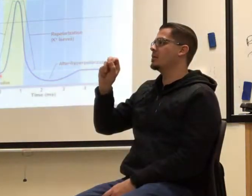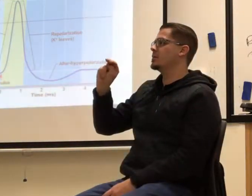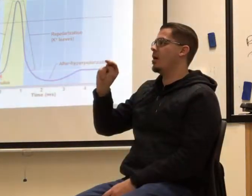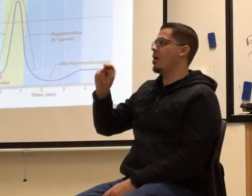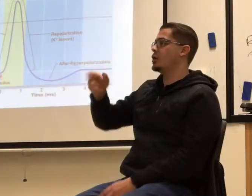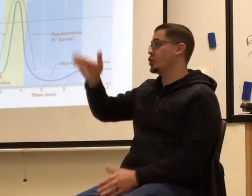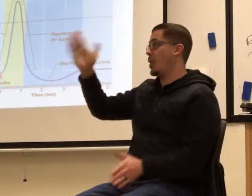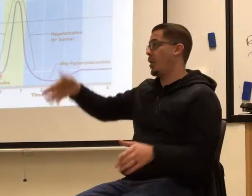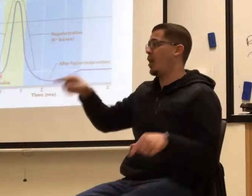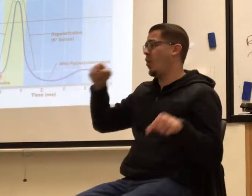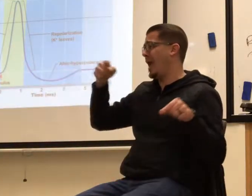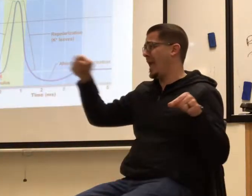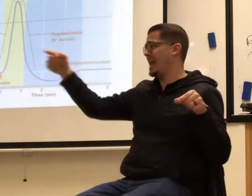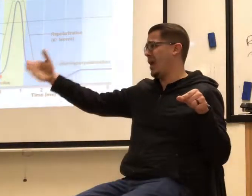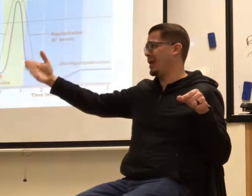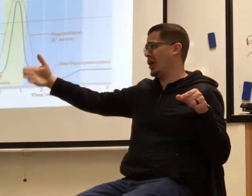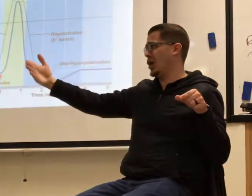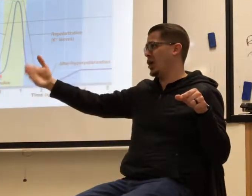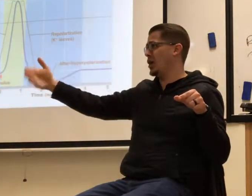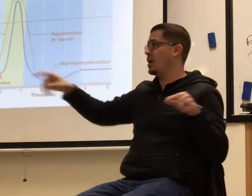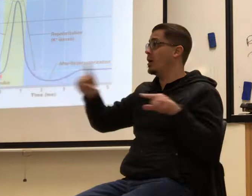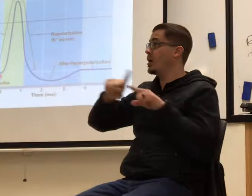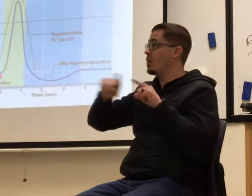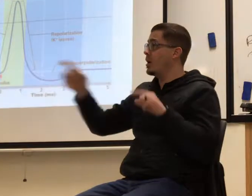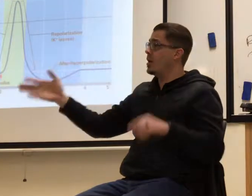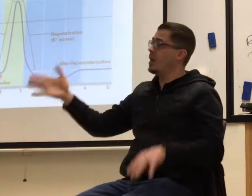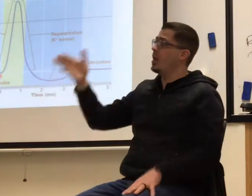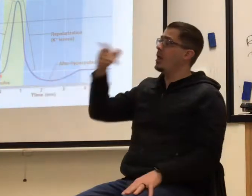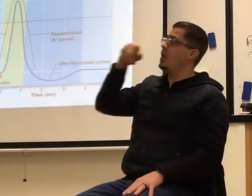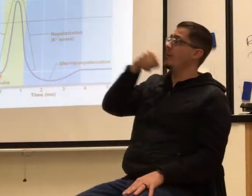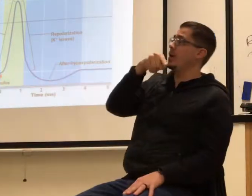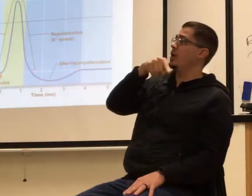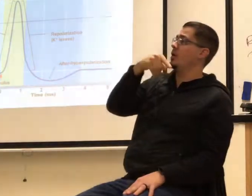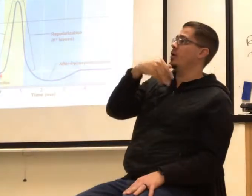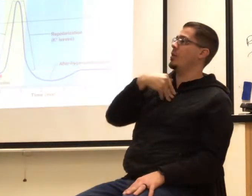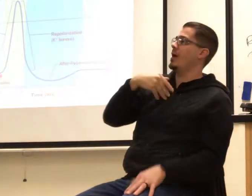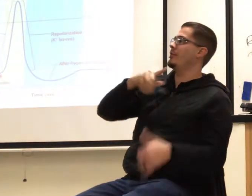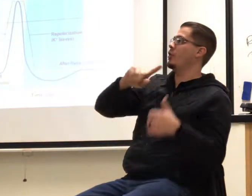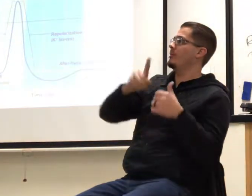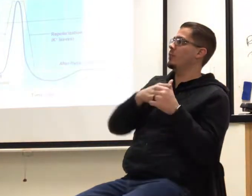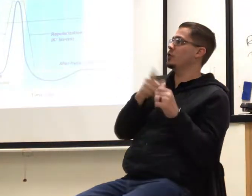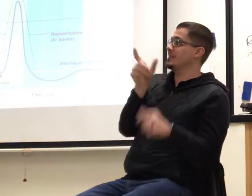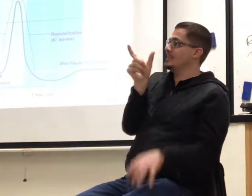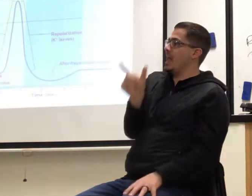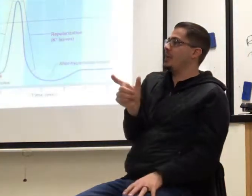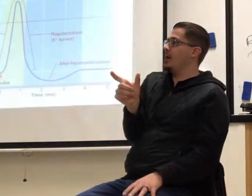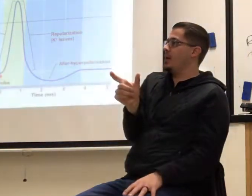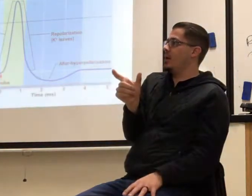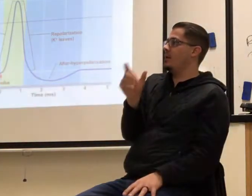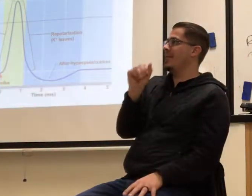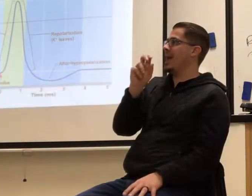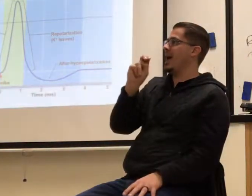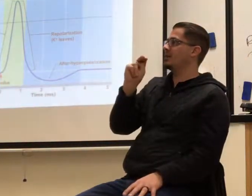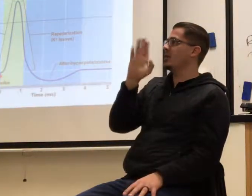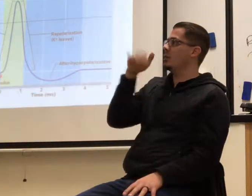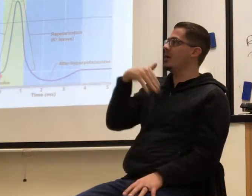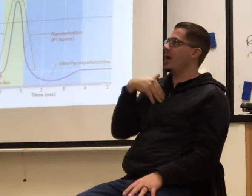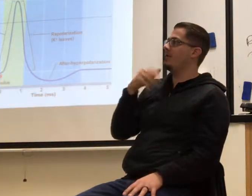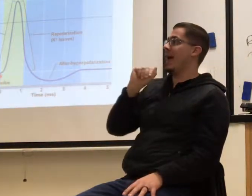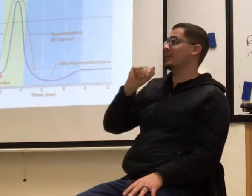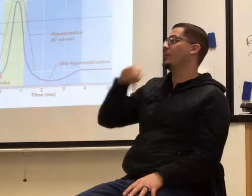on this side, but way at the beginning on this side, we have our first segment of the axon where you get an action